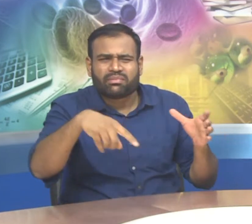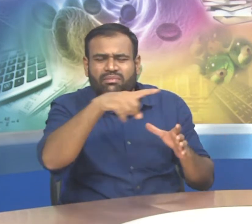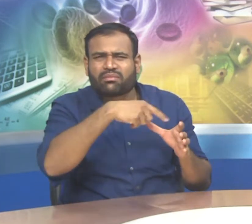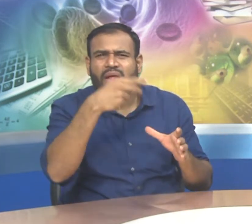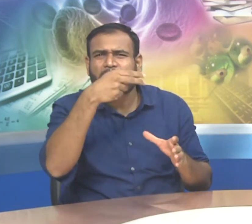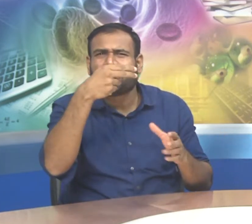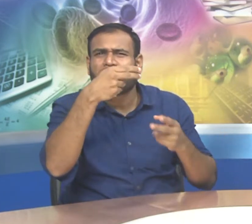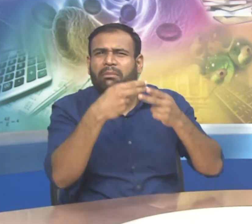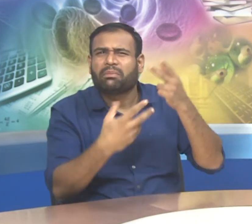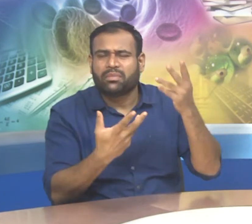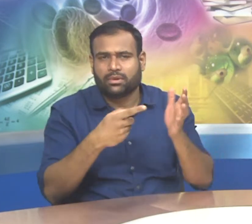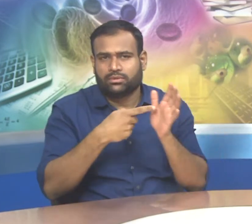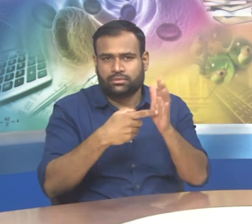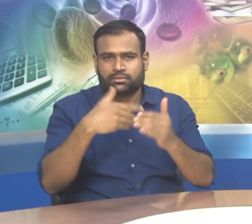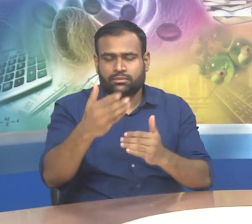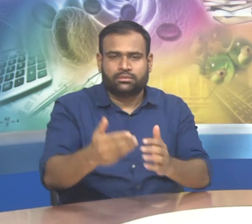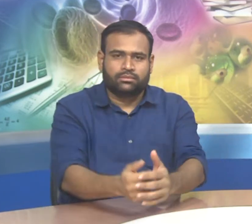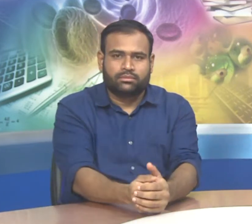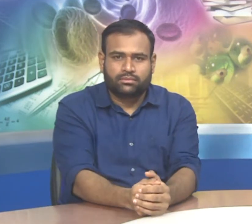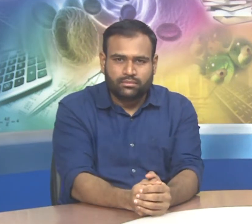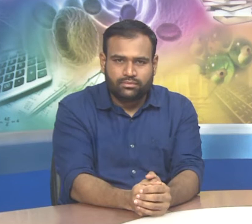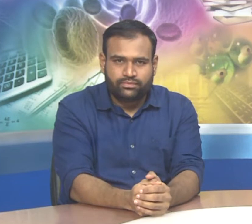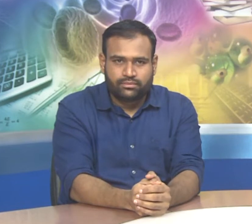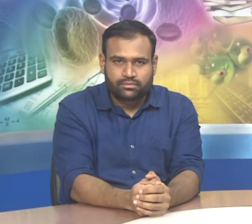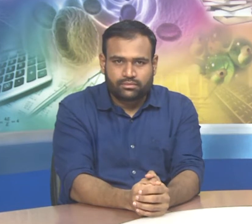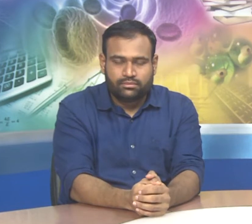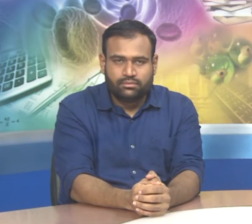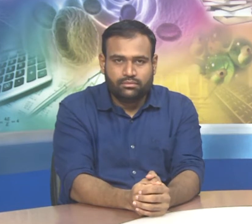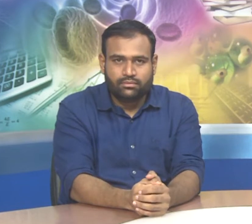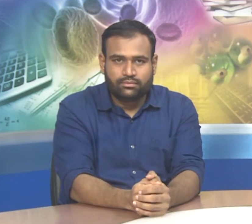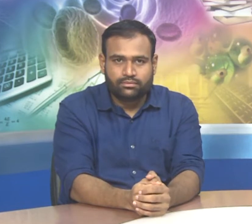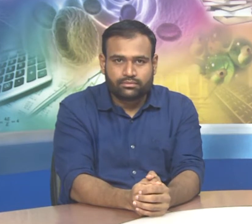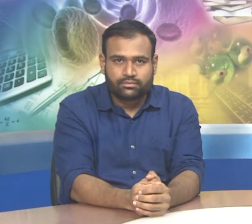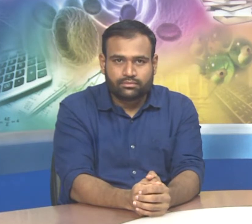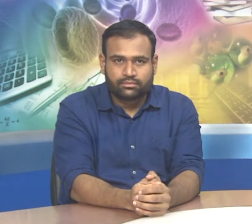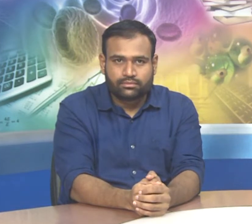the government of India, or we can say the Reserve Bank of India.